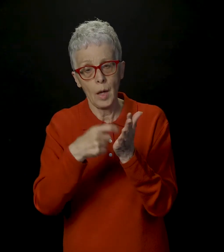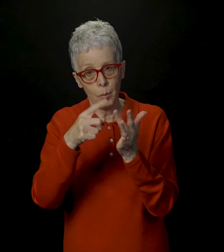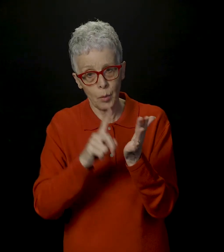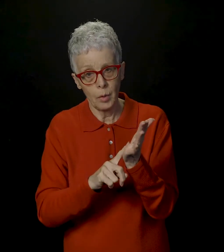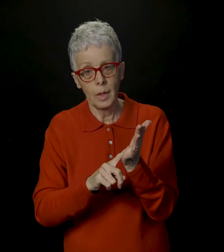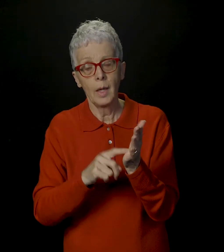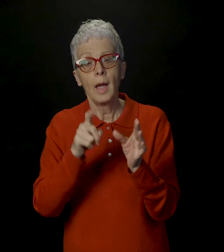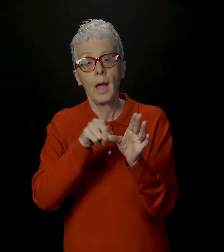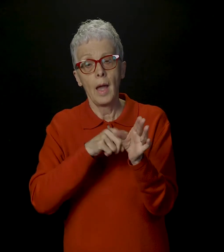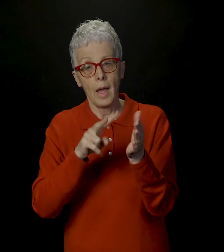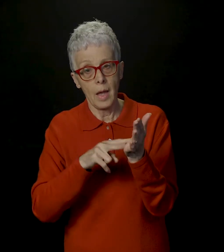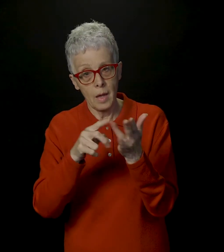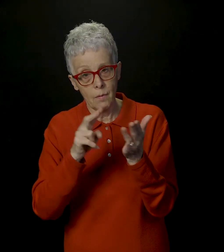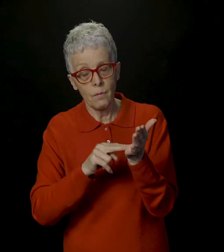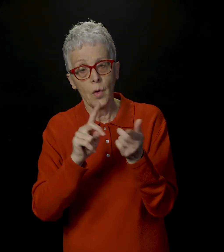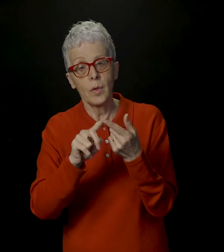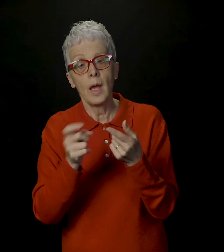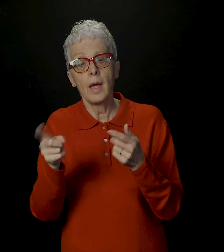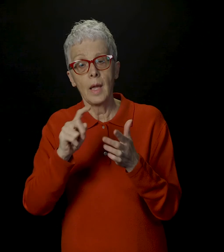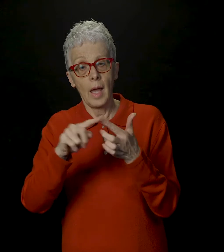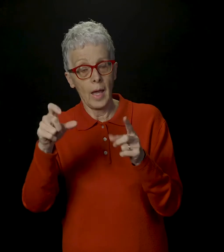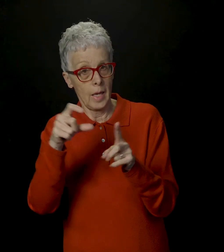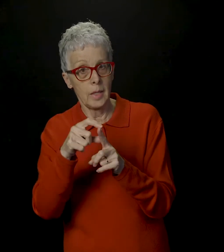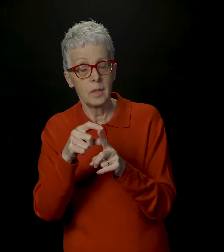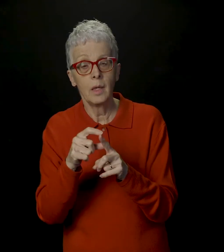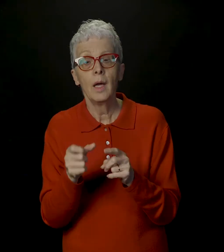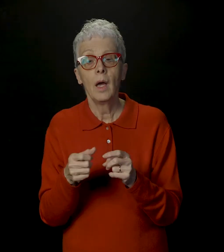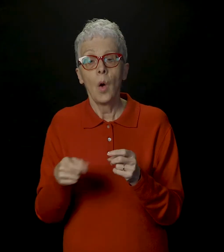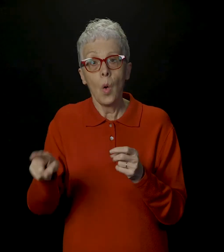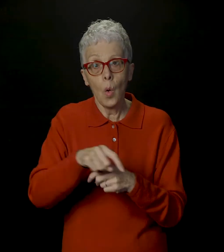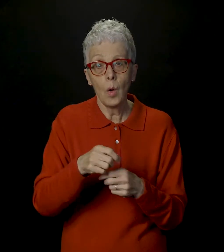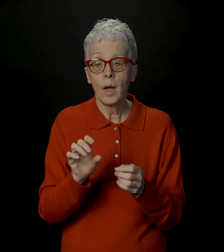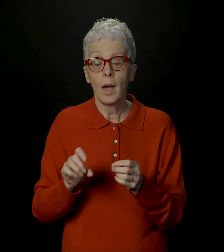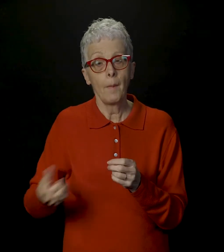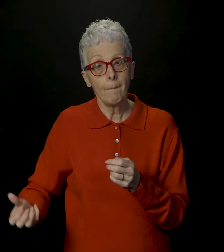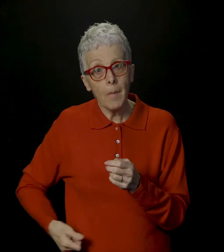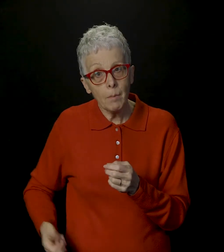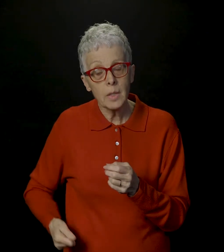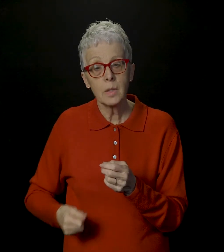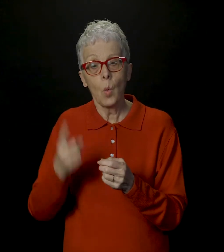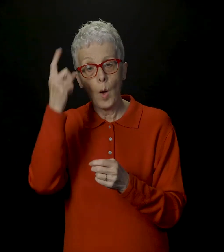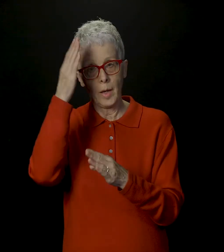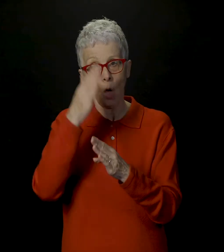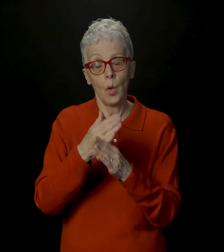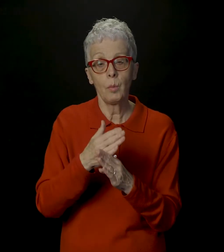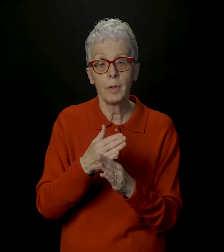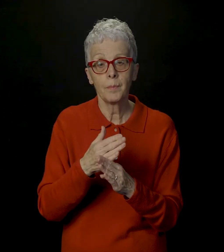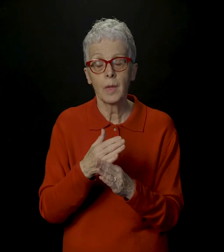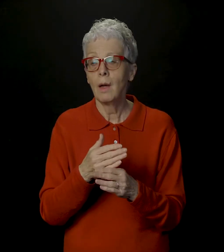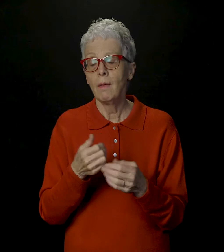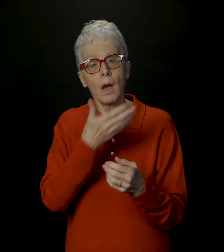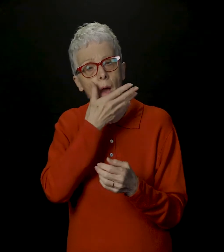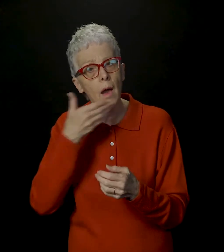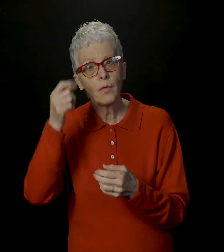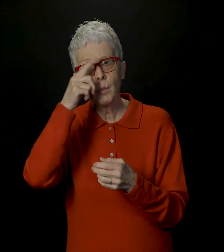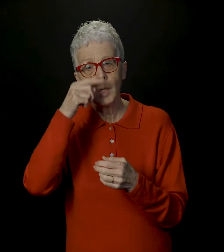Sharp And Yvonne Sharp And they all happen to be Members of One Hope So, they are Gorgeous people As most